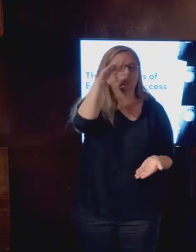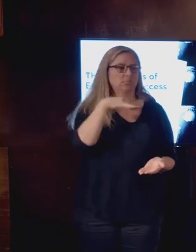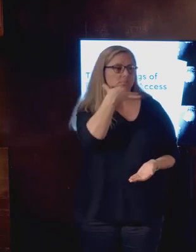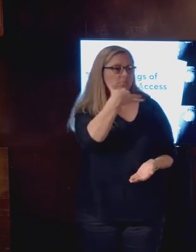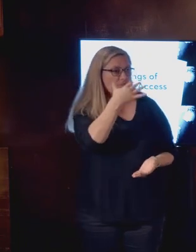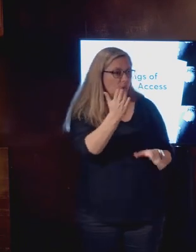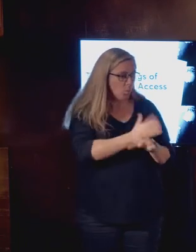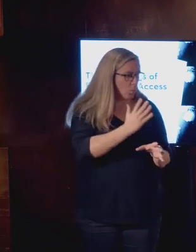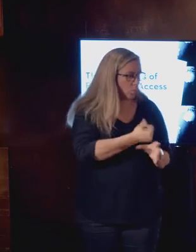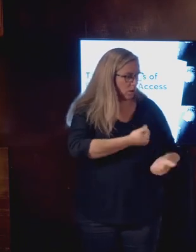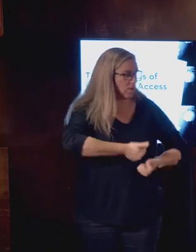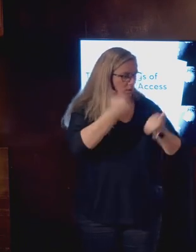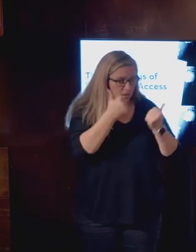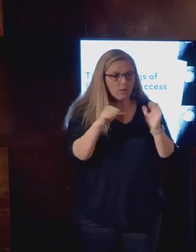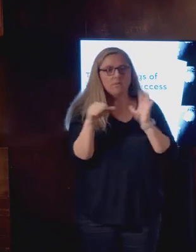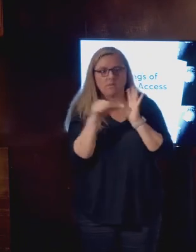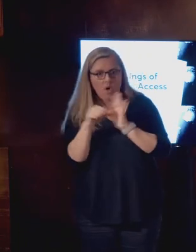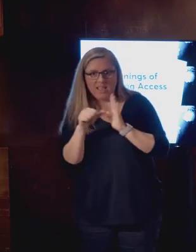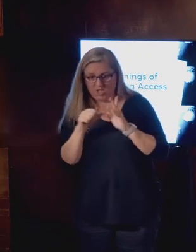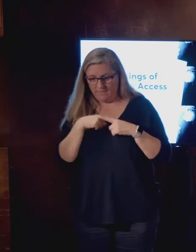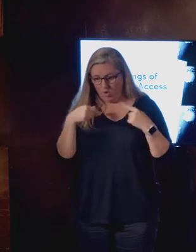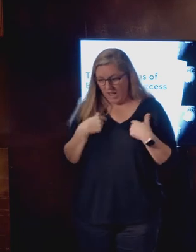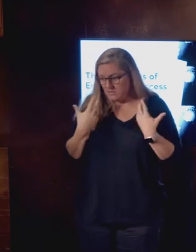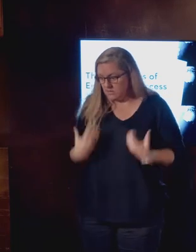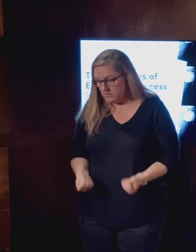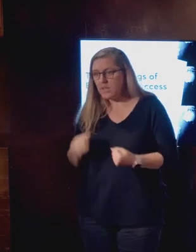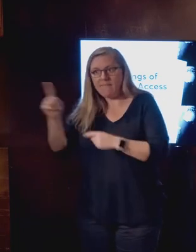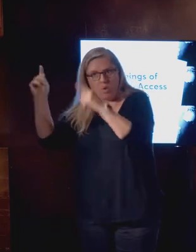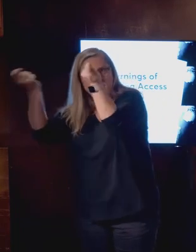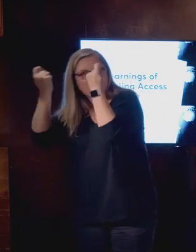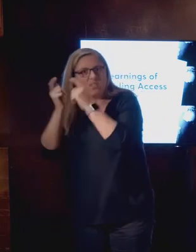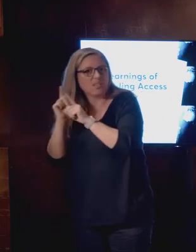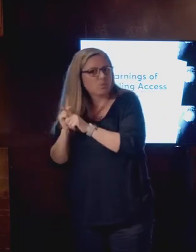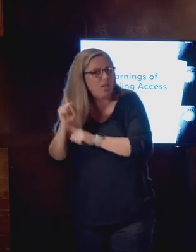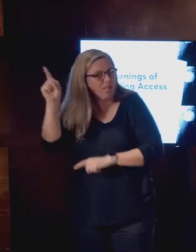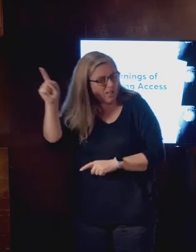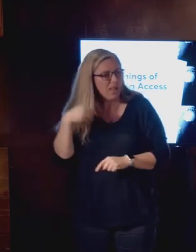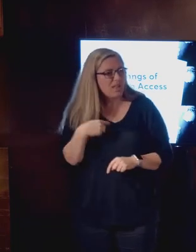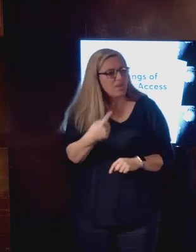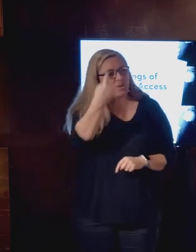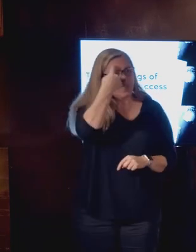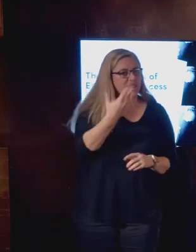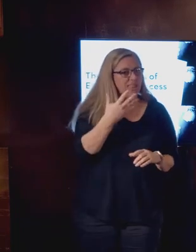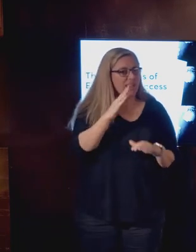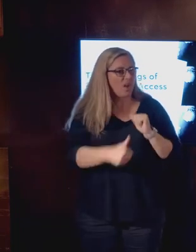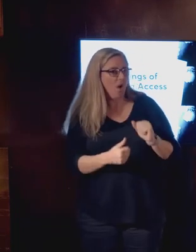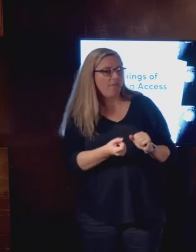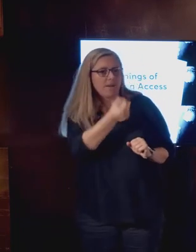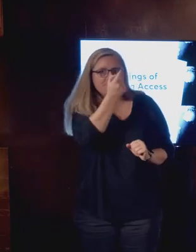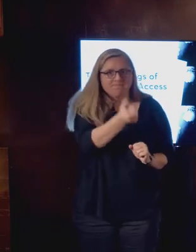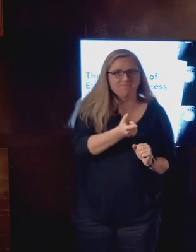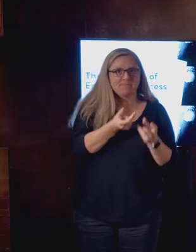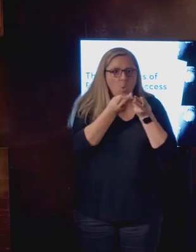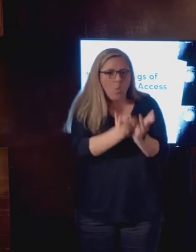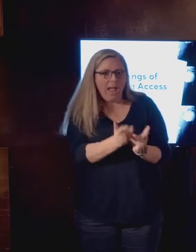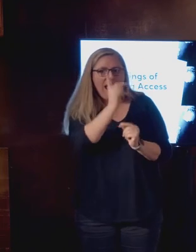worked really well for us, for the festival, for the people, and financially it really works. So you kind of think about, you know, like tricky little ways that you can